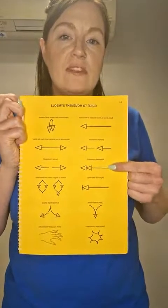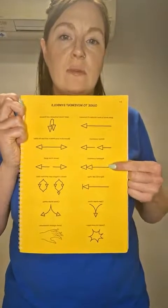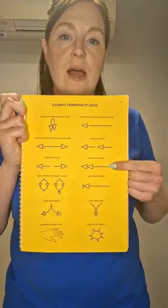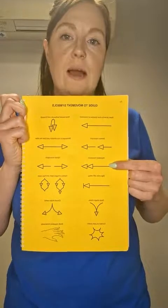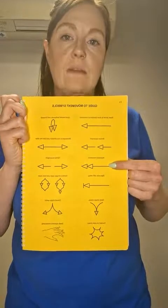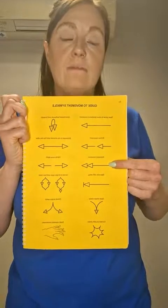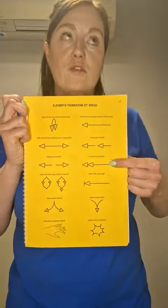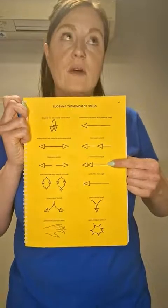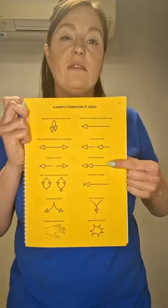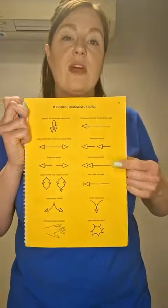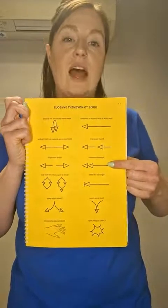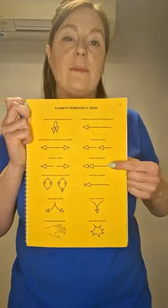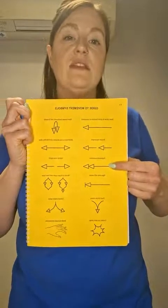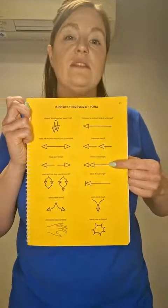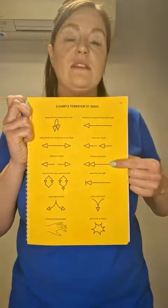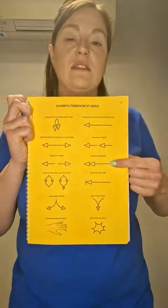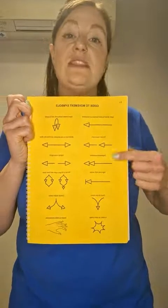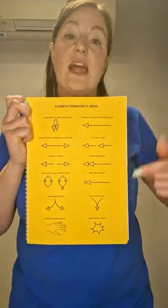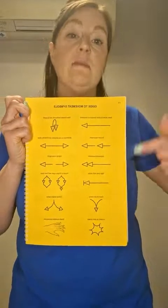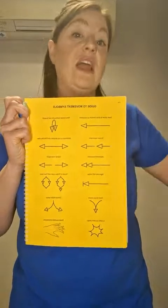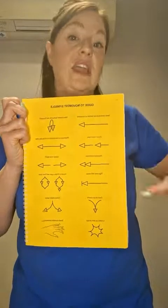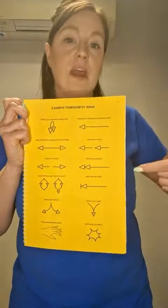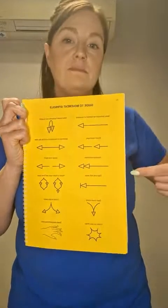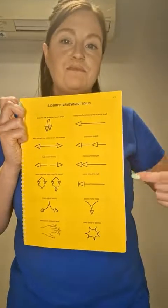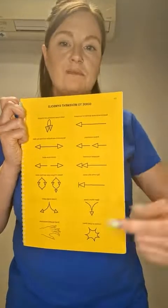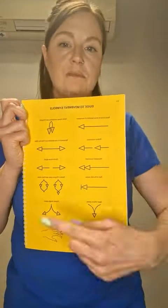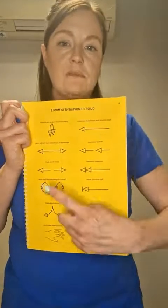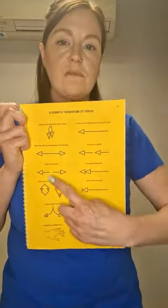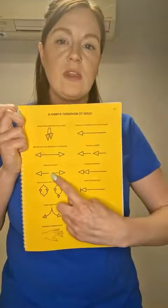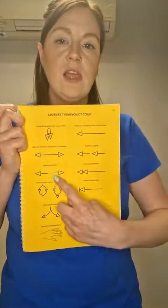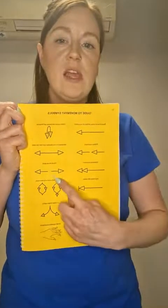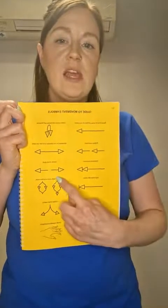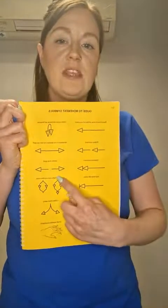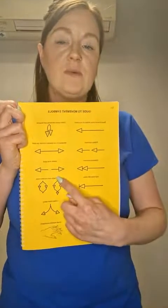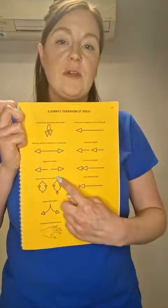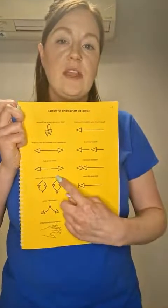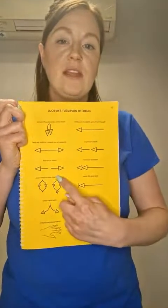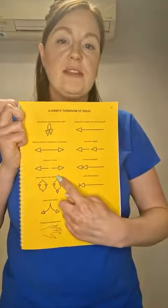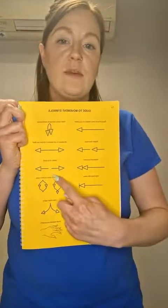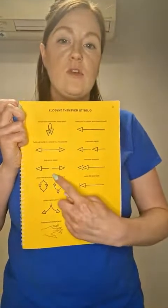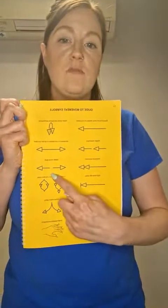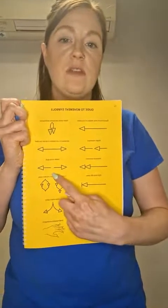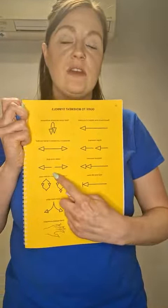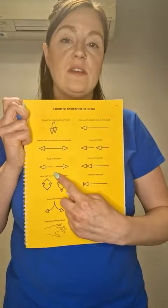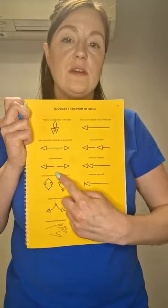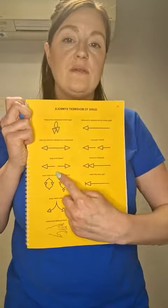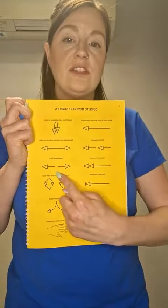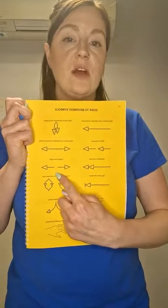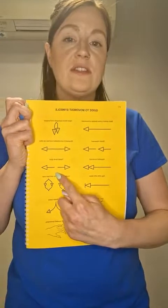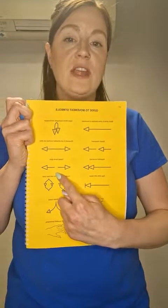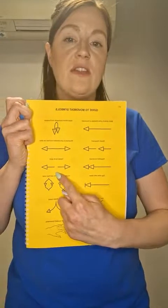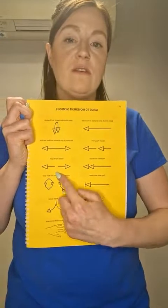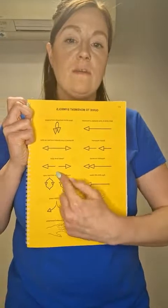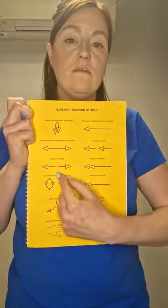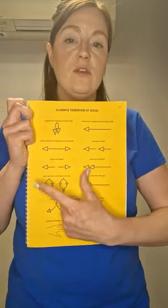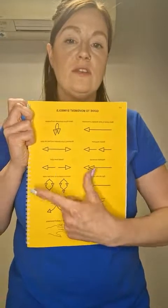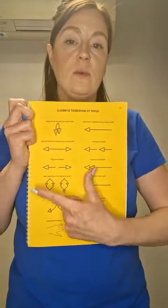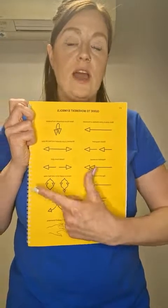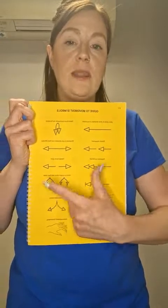a movement that happens the same again. This one is a movement that starts together and moves away,